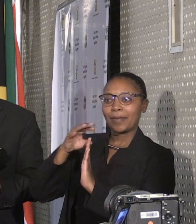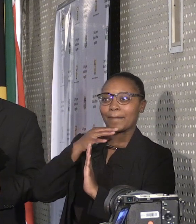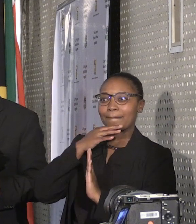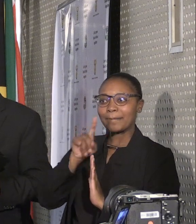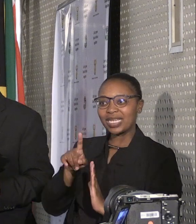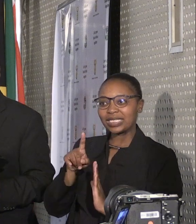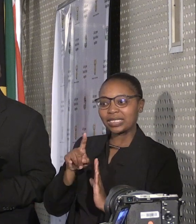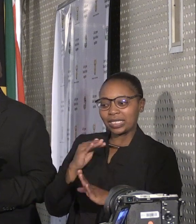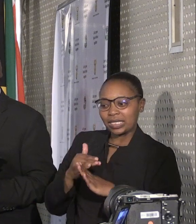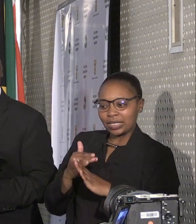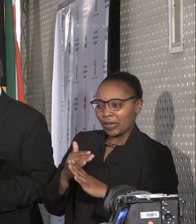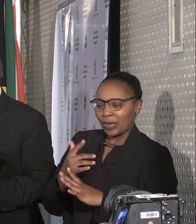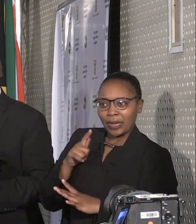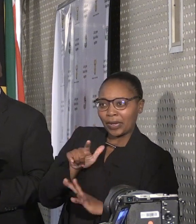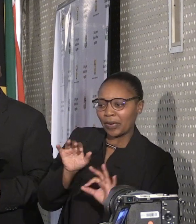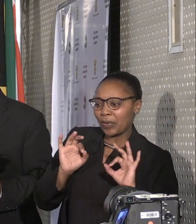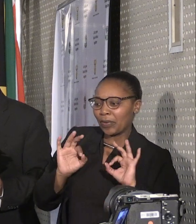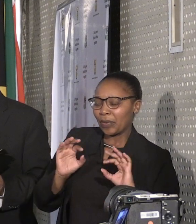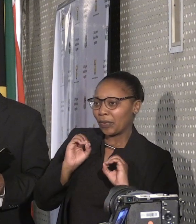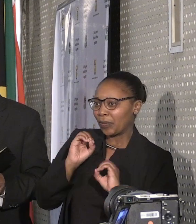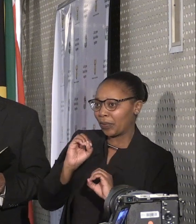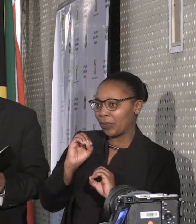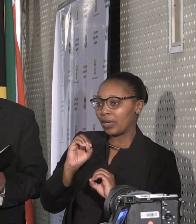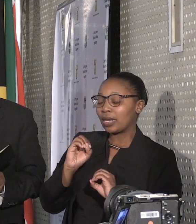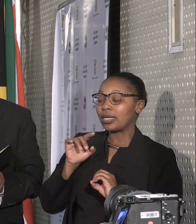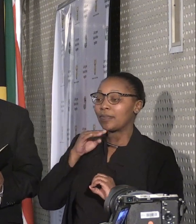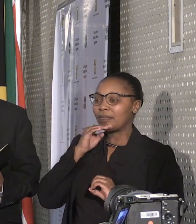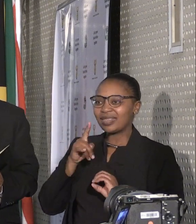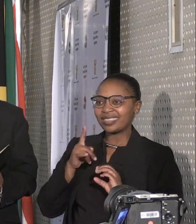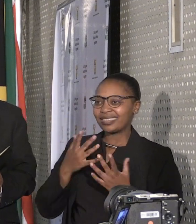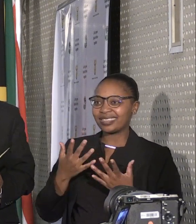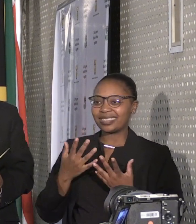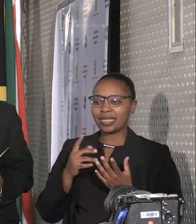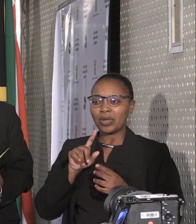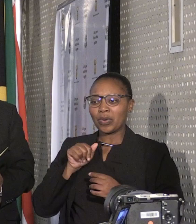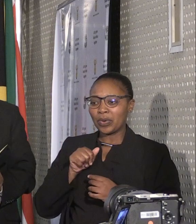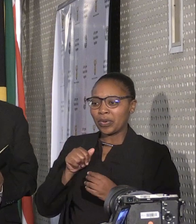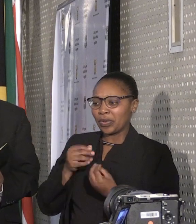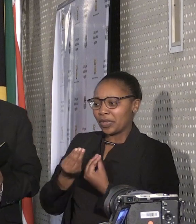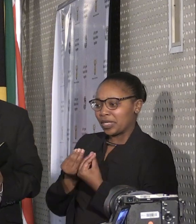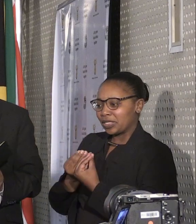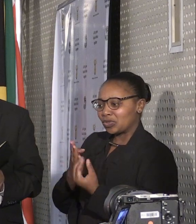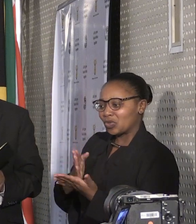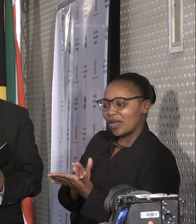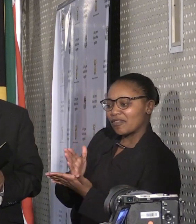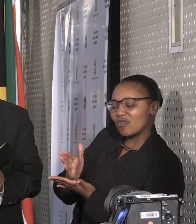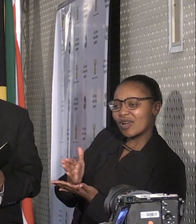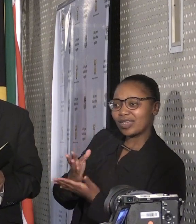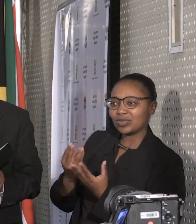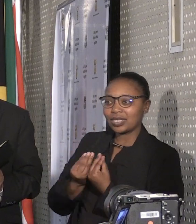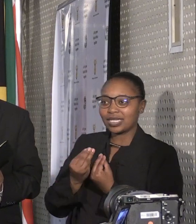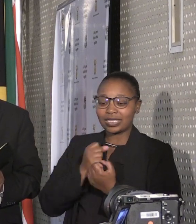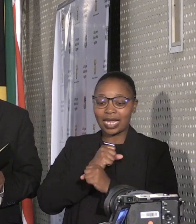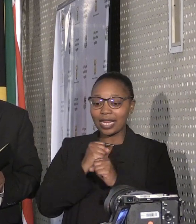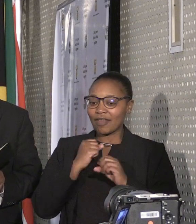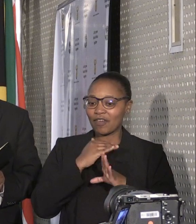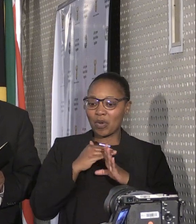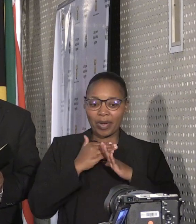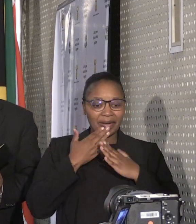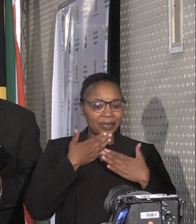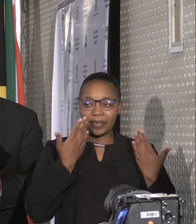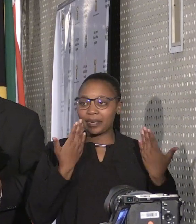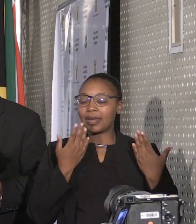meaning indiscriminate entitlement, right to things you have not worked for, and all those kind of things. The word